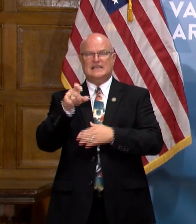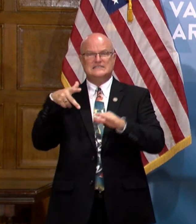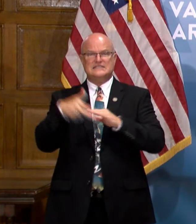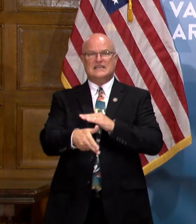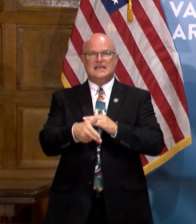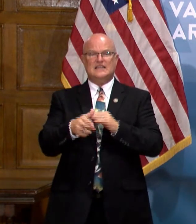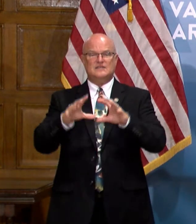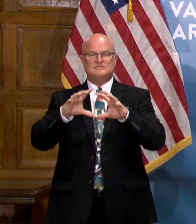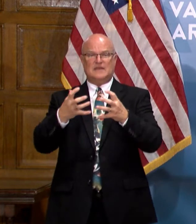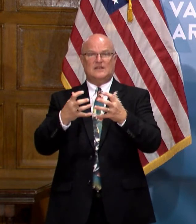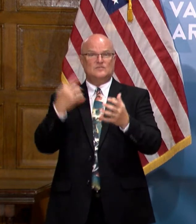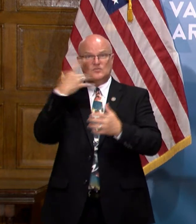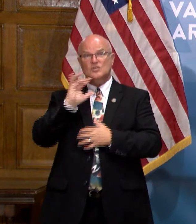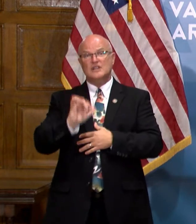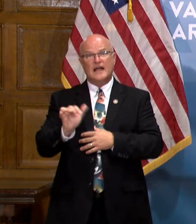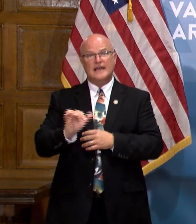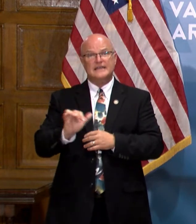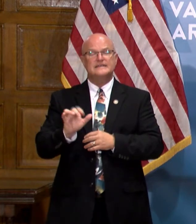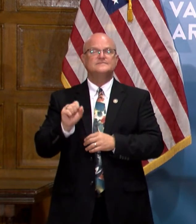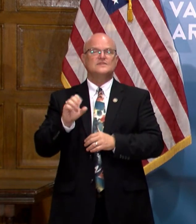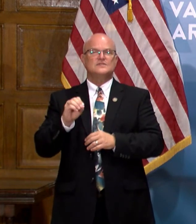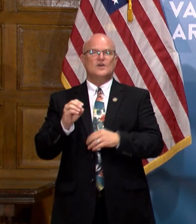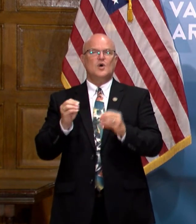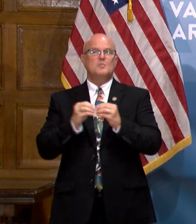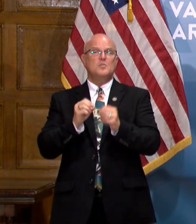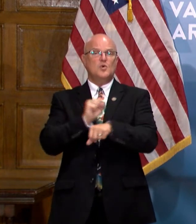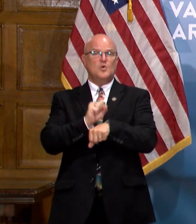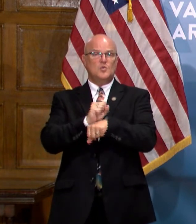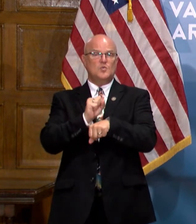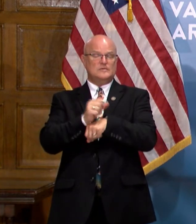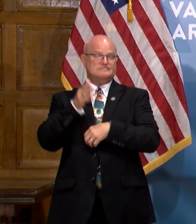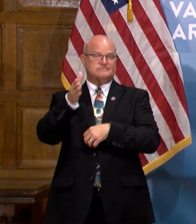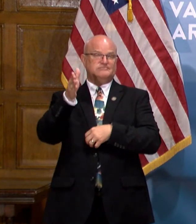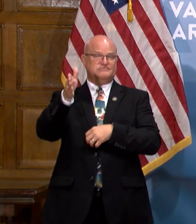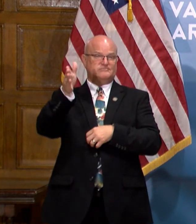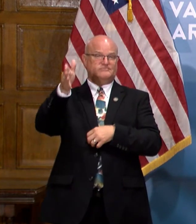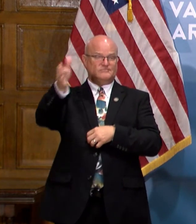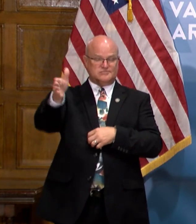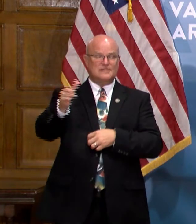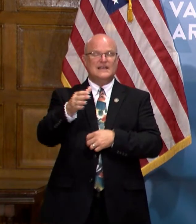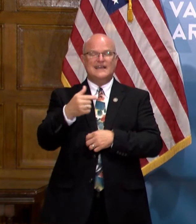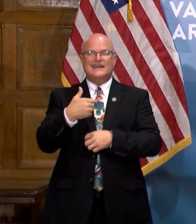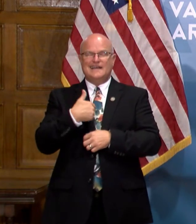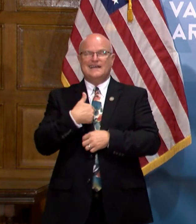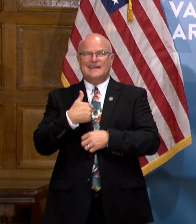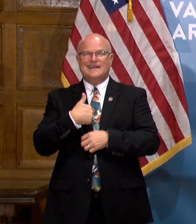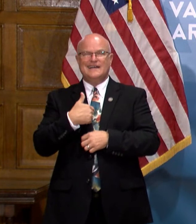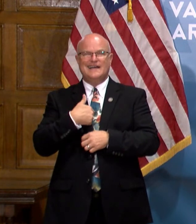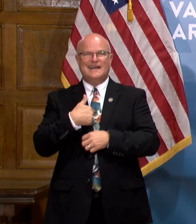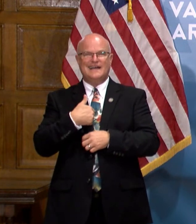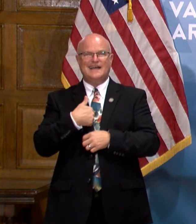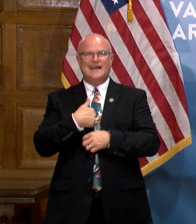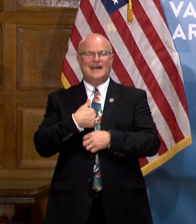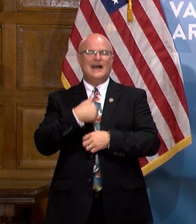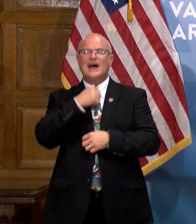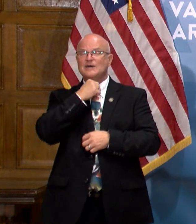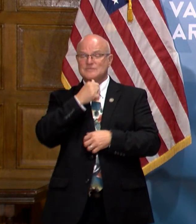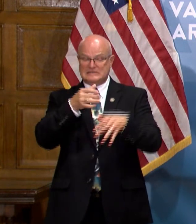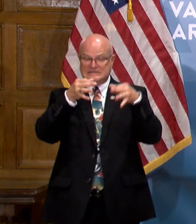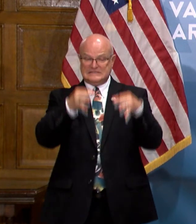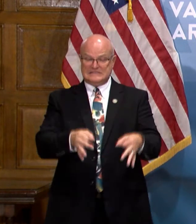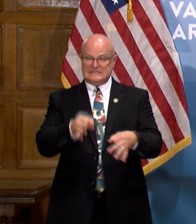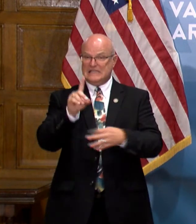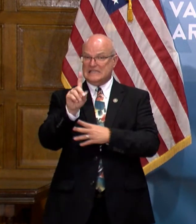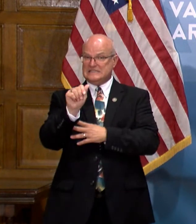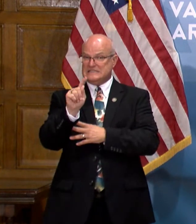package would look like. And so there's more work to be done there. And I am not fixed on a date